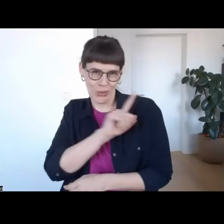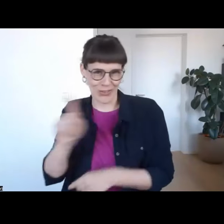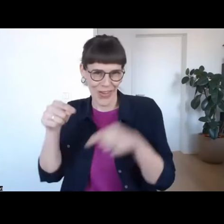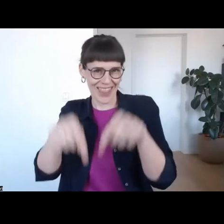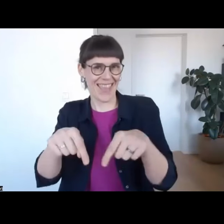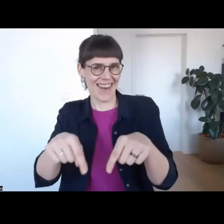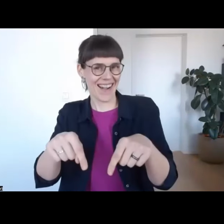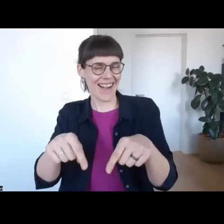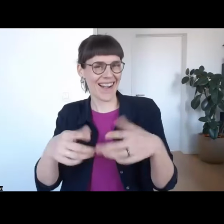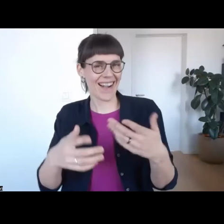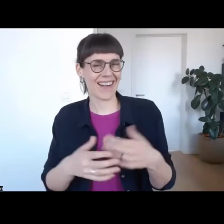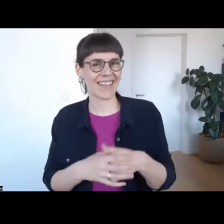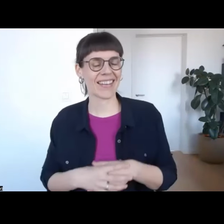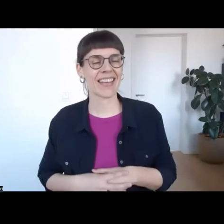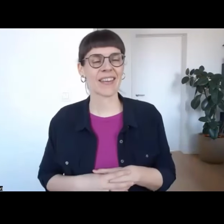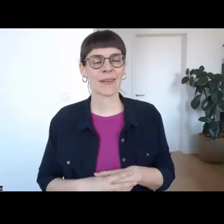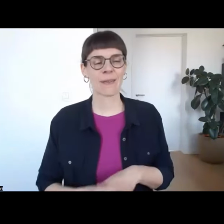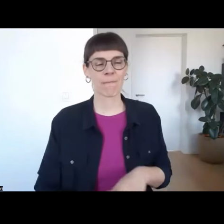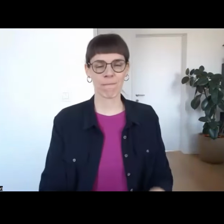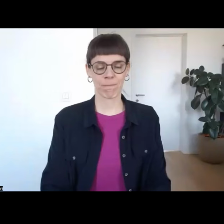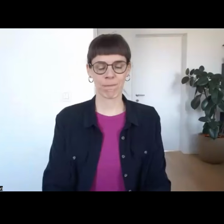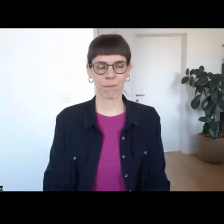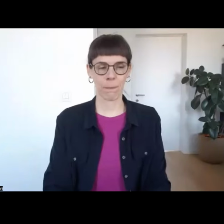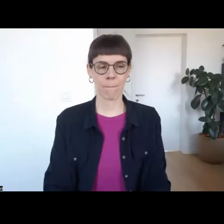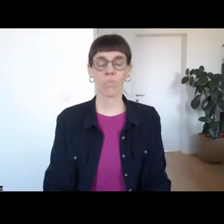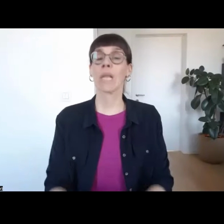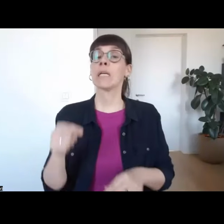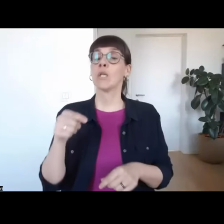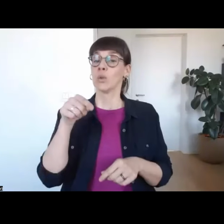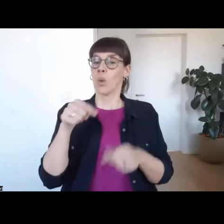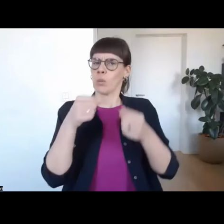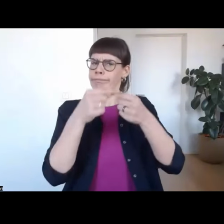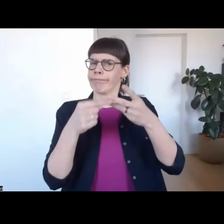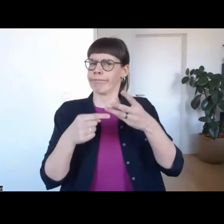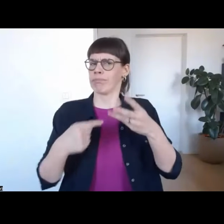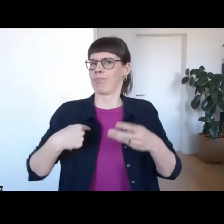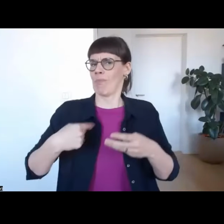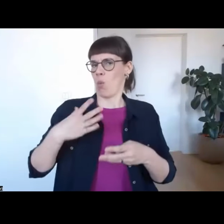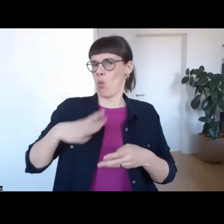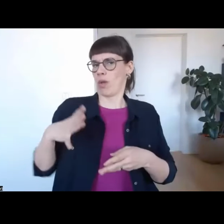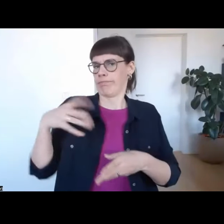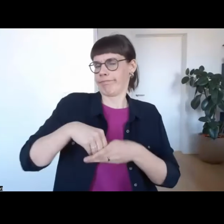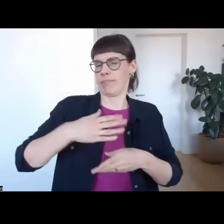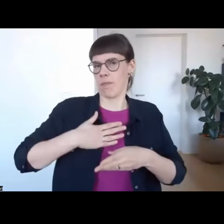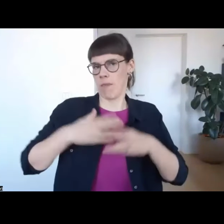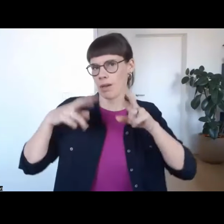it's important to see who is there and who is not there, and to recognize those gaps.